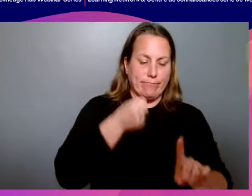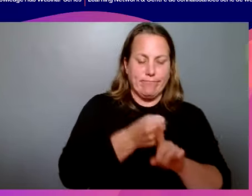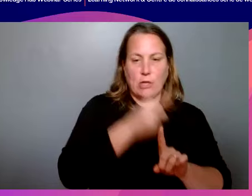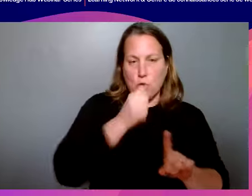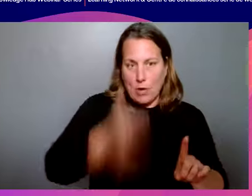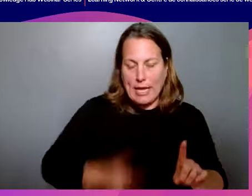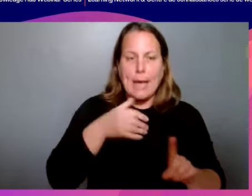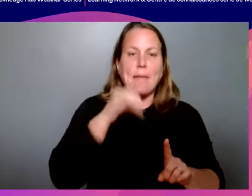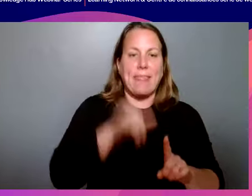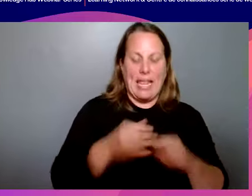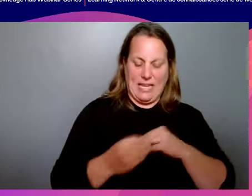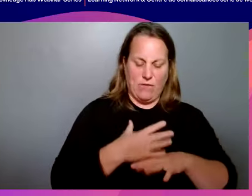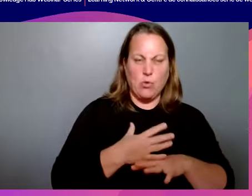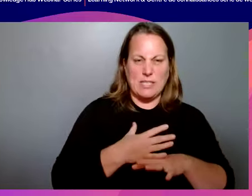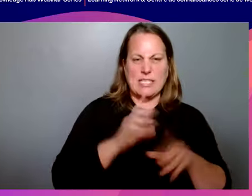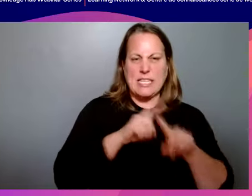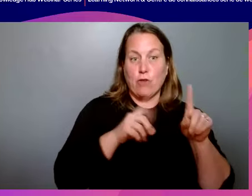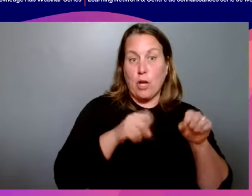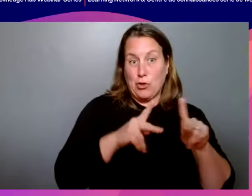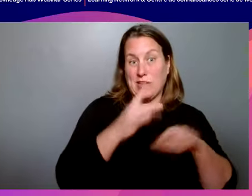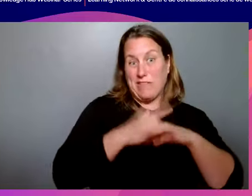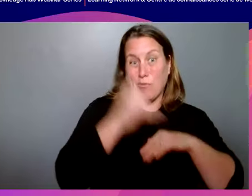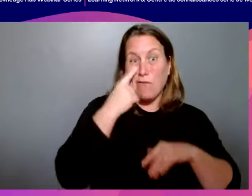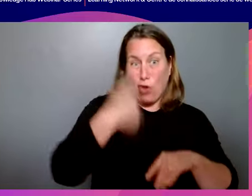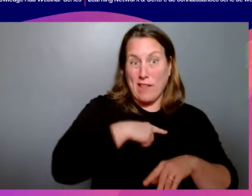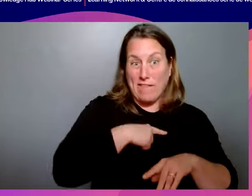that are available to us.